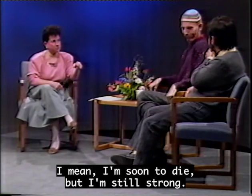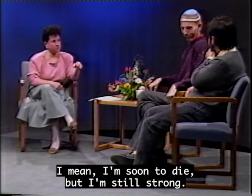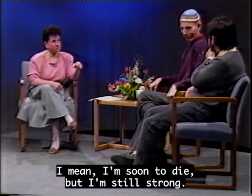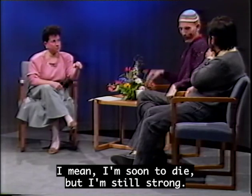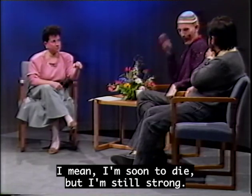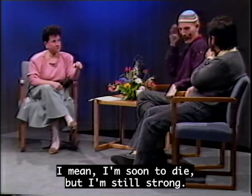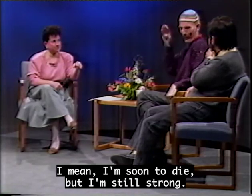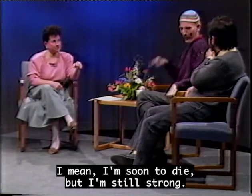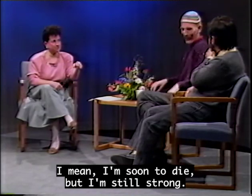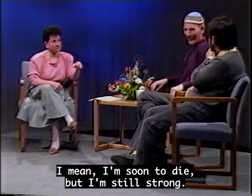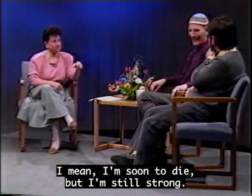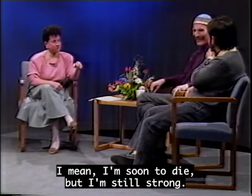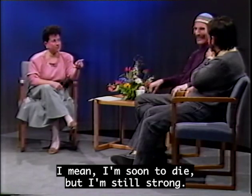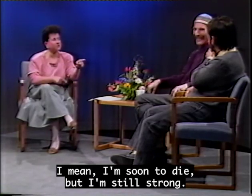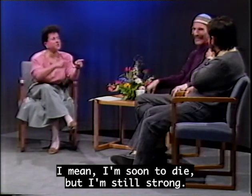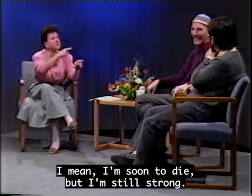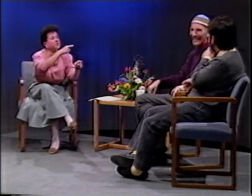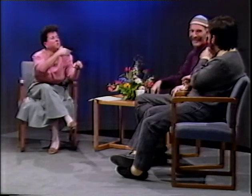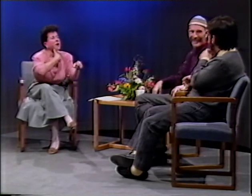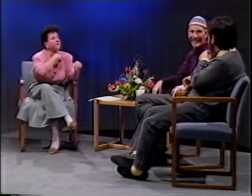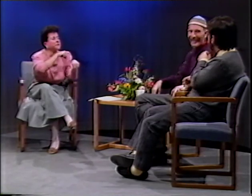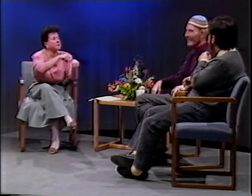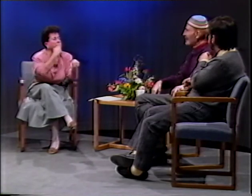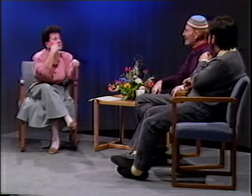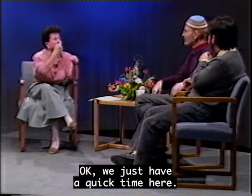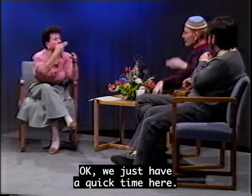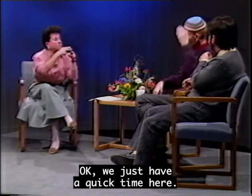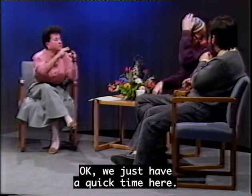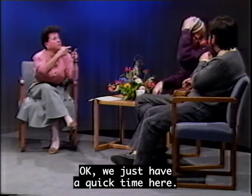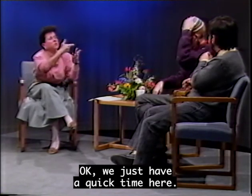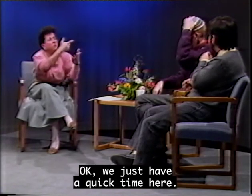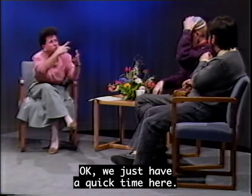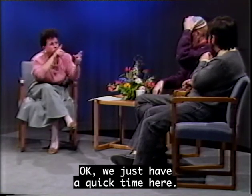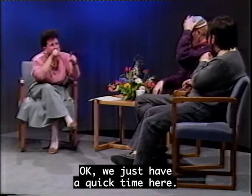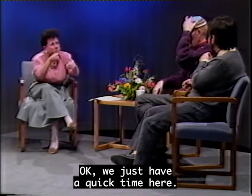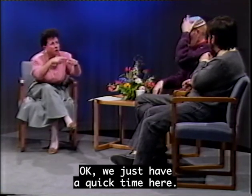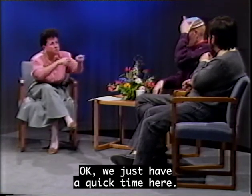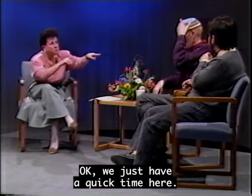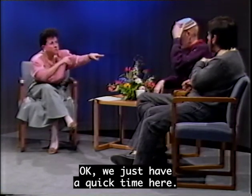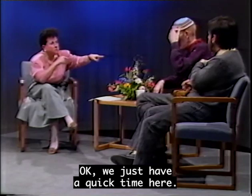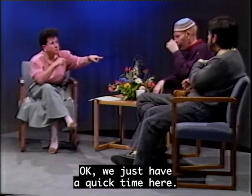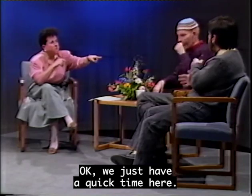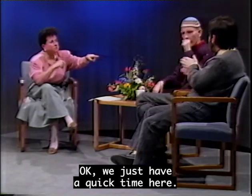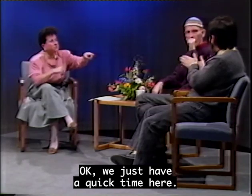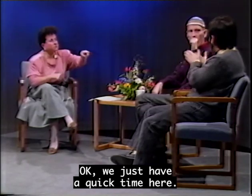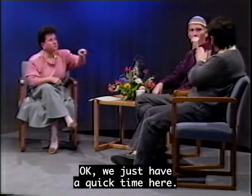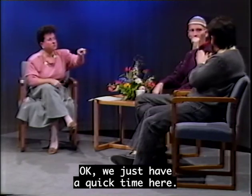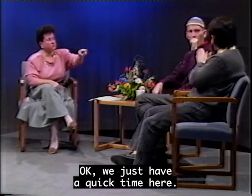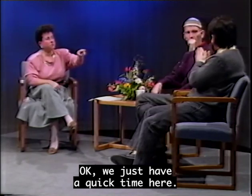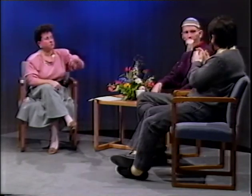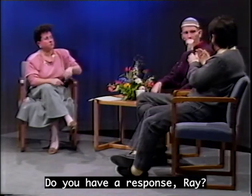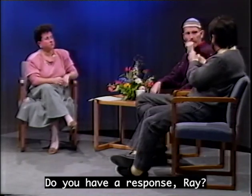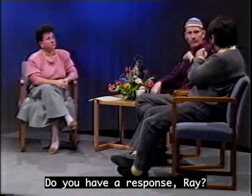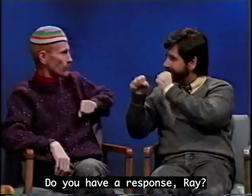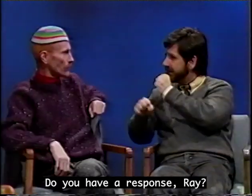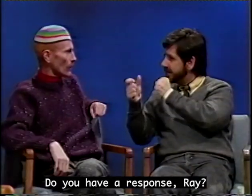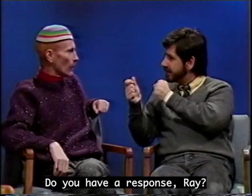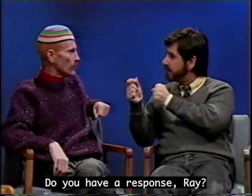soon to die, but I'm still strong. Okay, we just have a quick time here. Do you have a response, Ray?